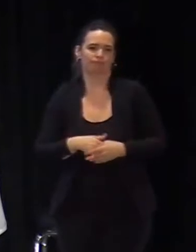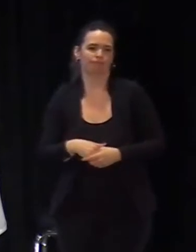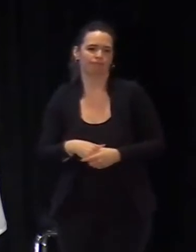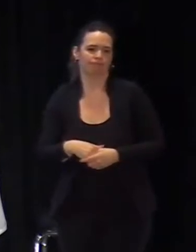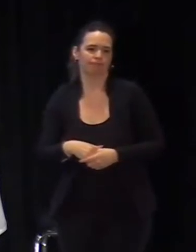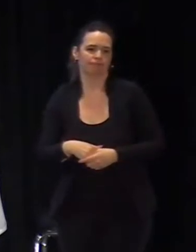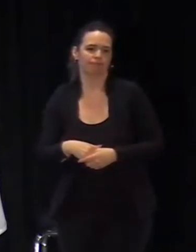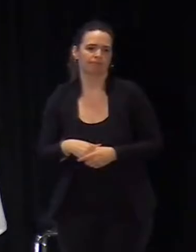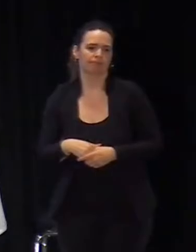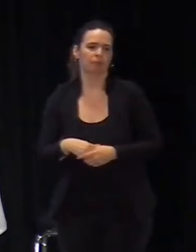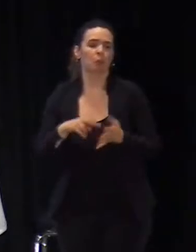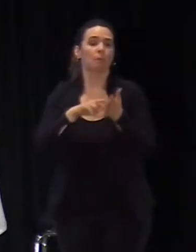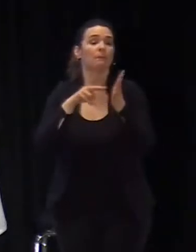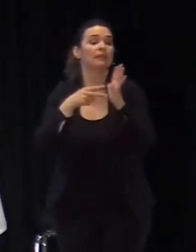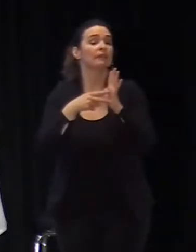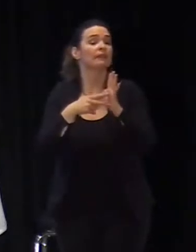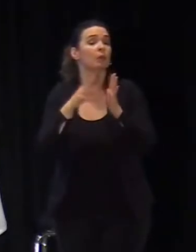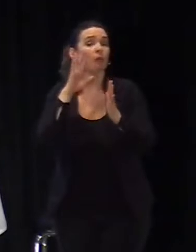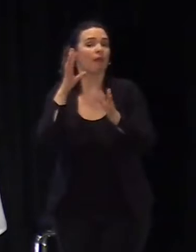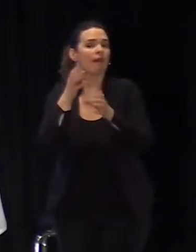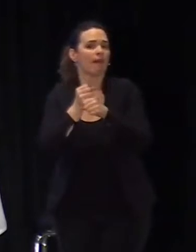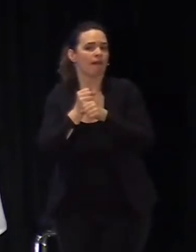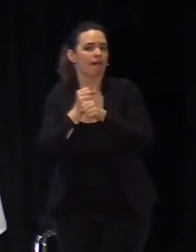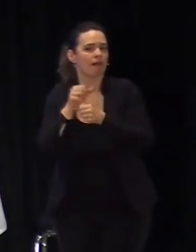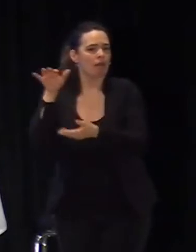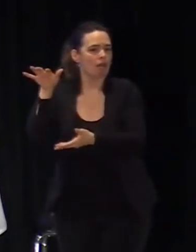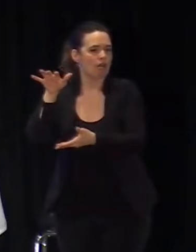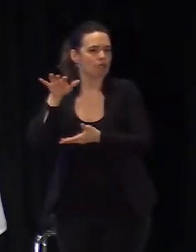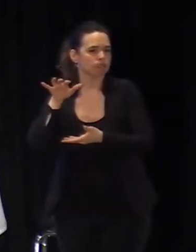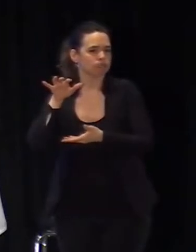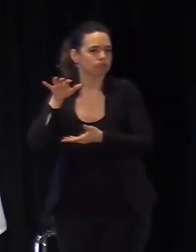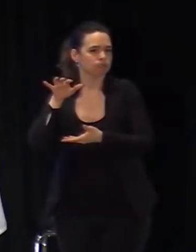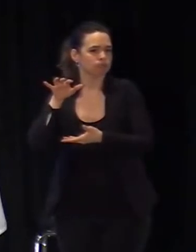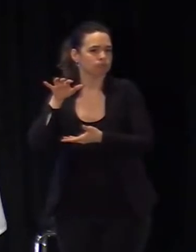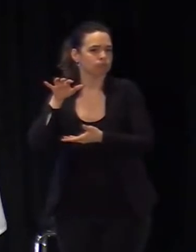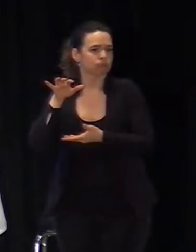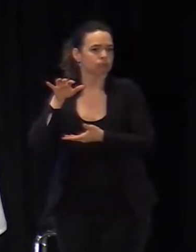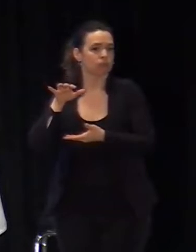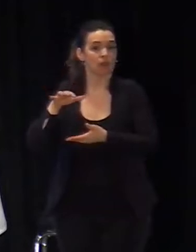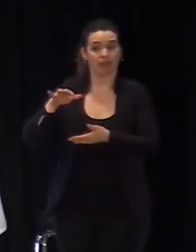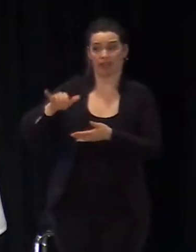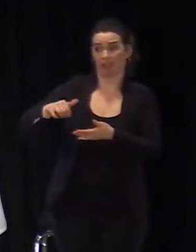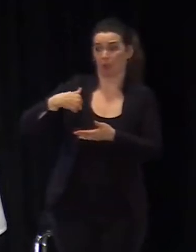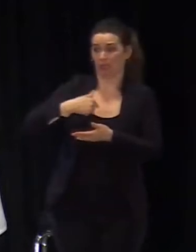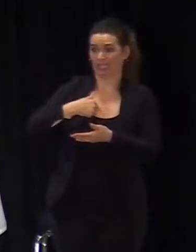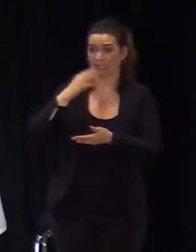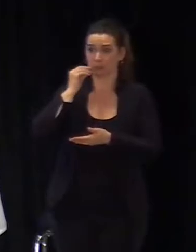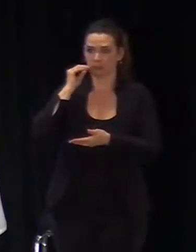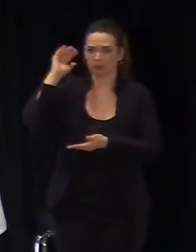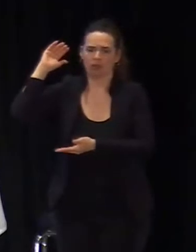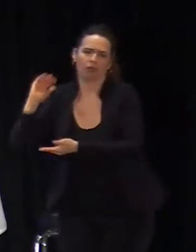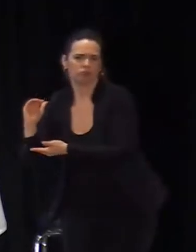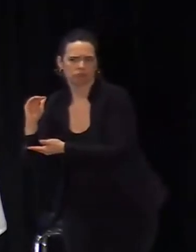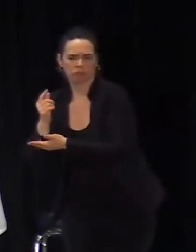we would be getting new vaccine that hasn't been in our community in weeks back in our community. So